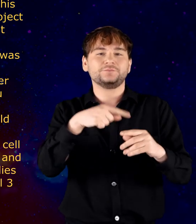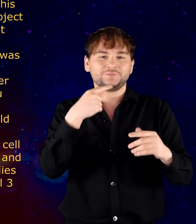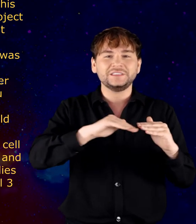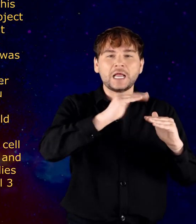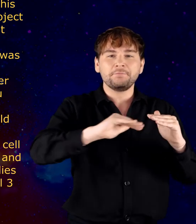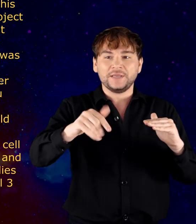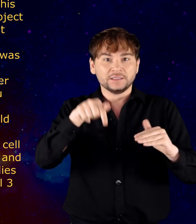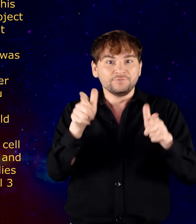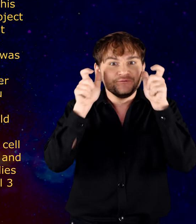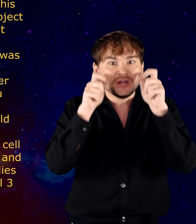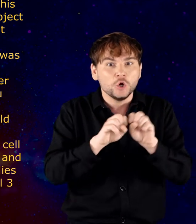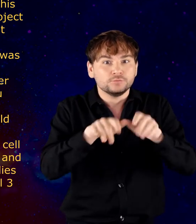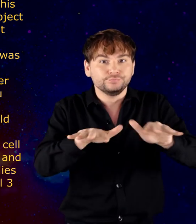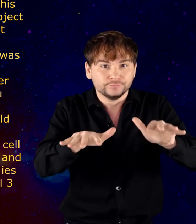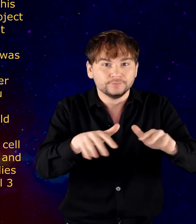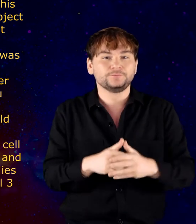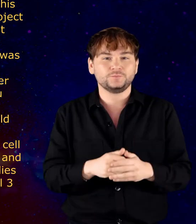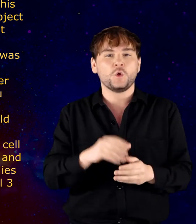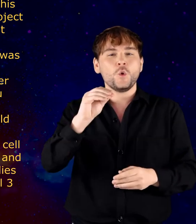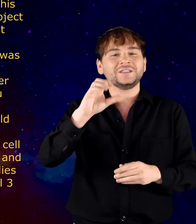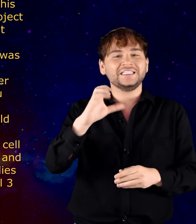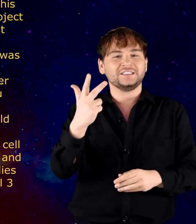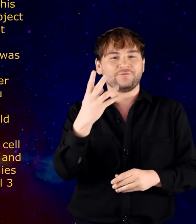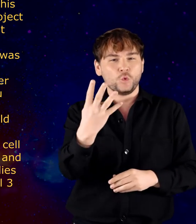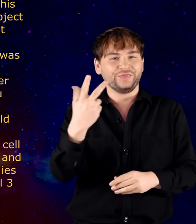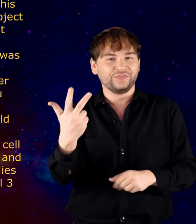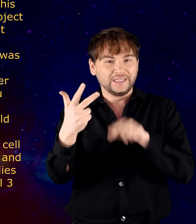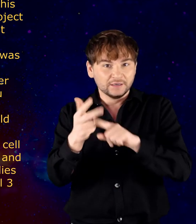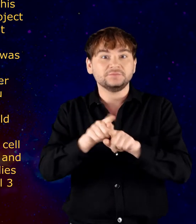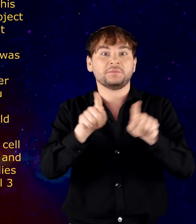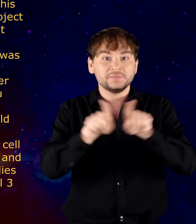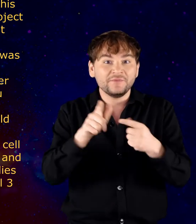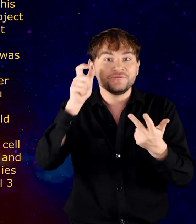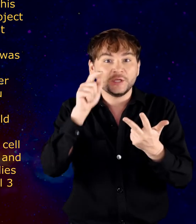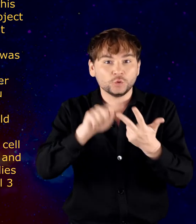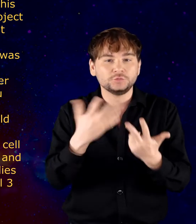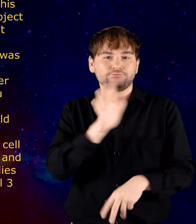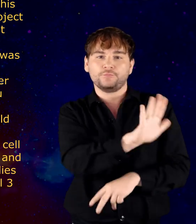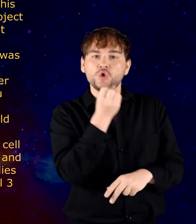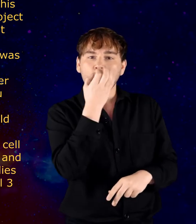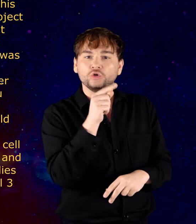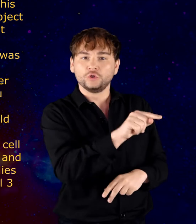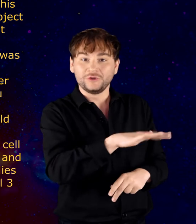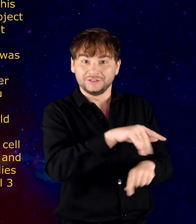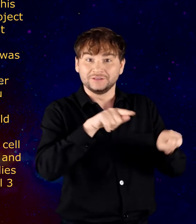and OC43, that's another coronavirus from Hong Kong that gives you flu